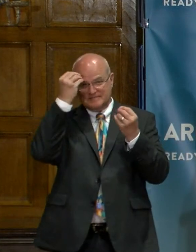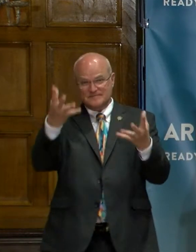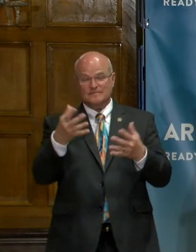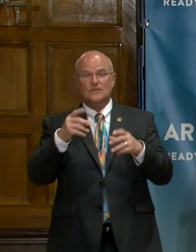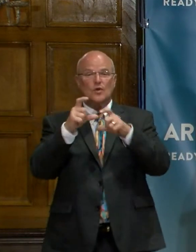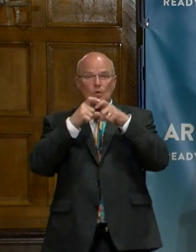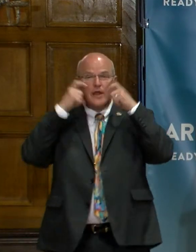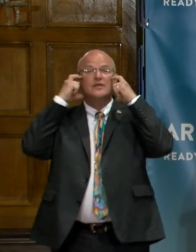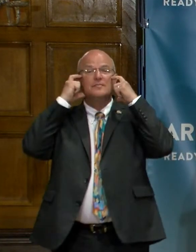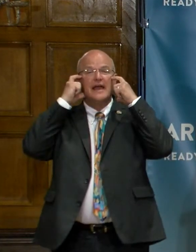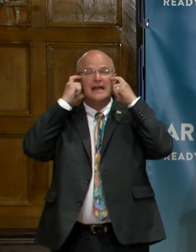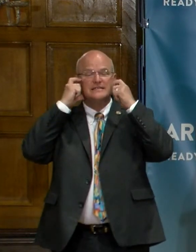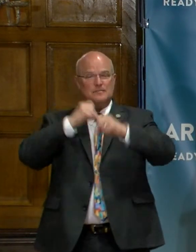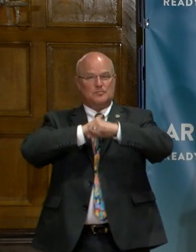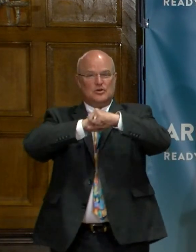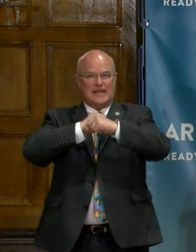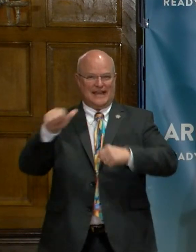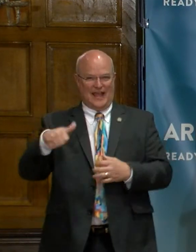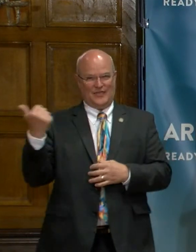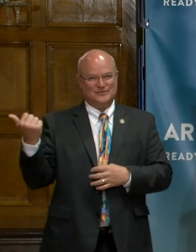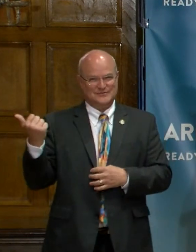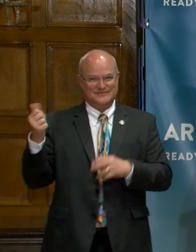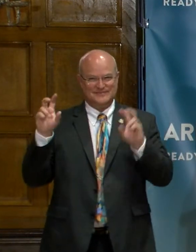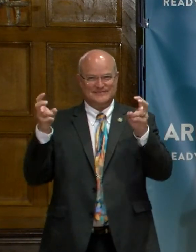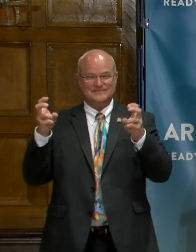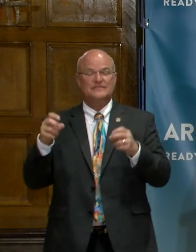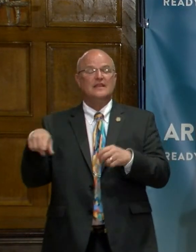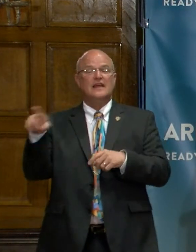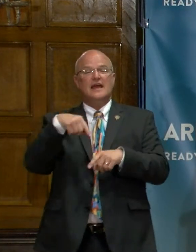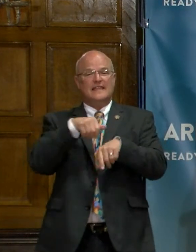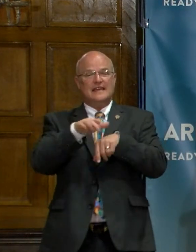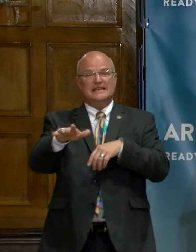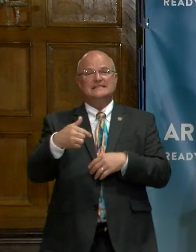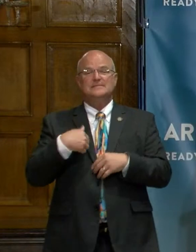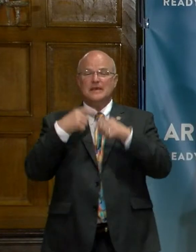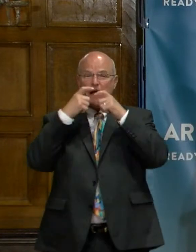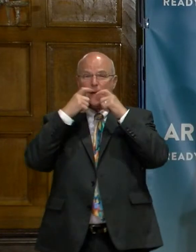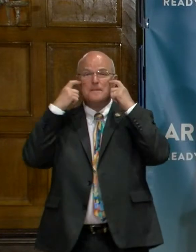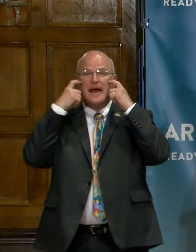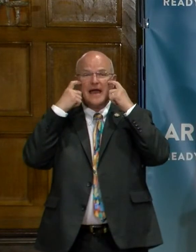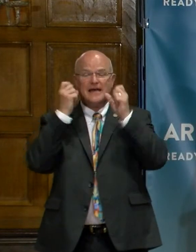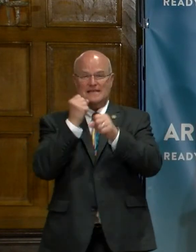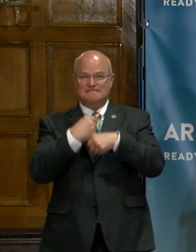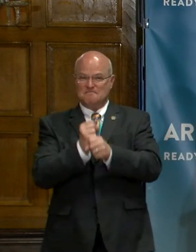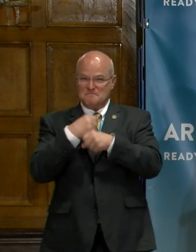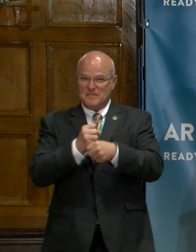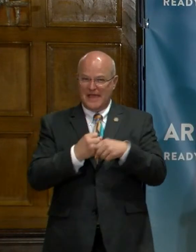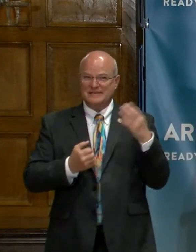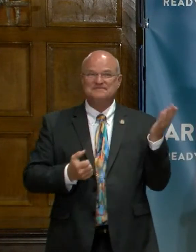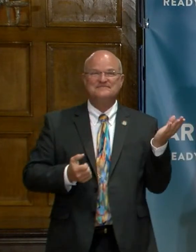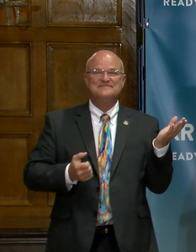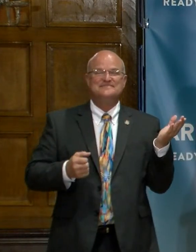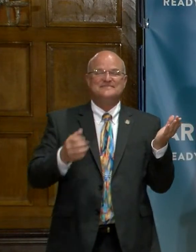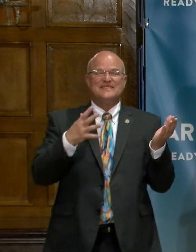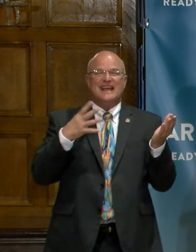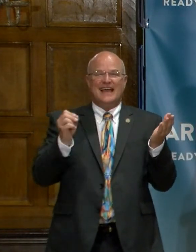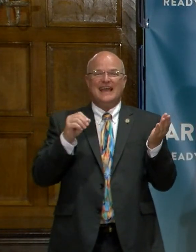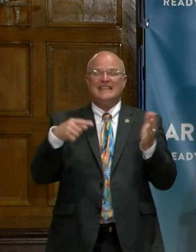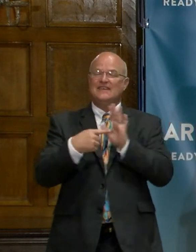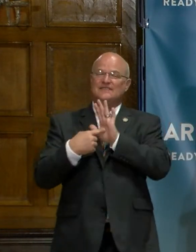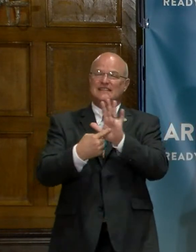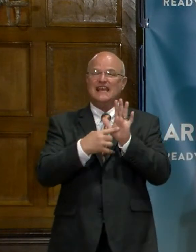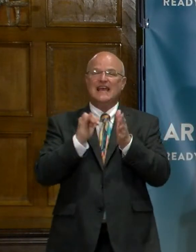is, wear your mask, protect others. And they sent me a mask that they have made, and